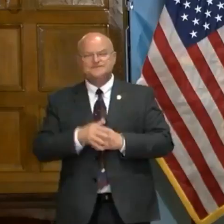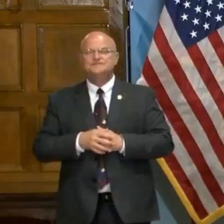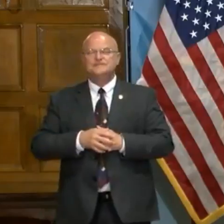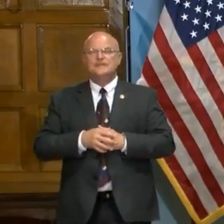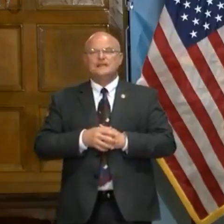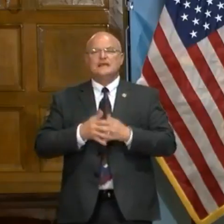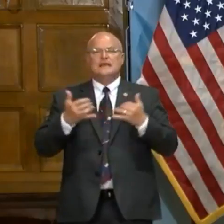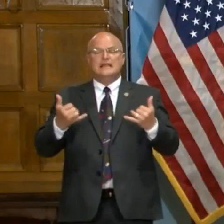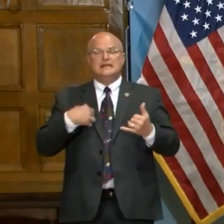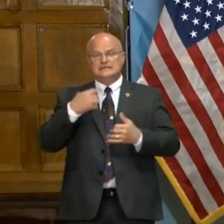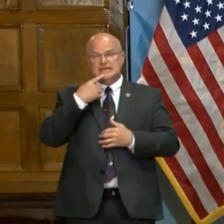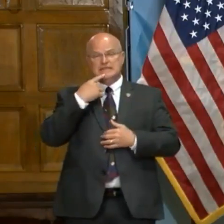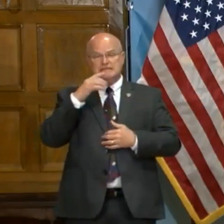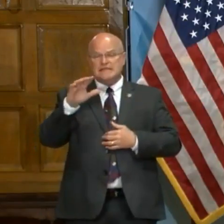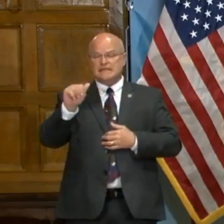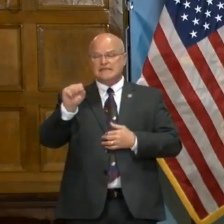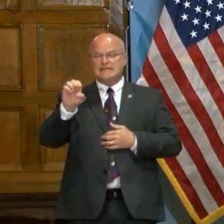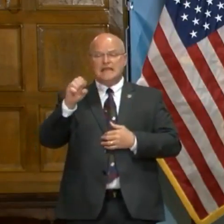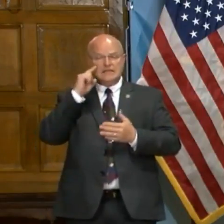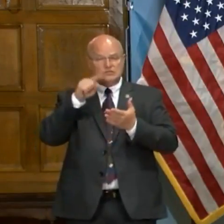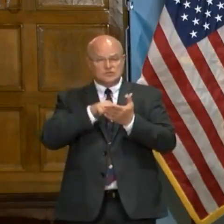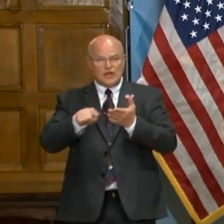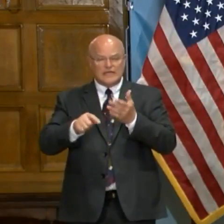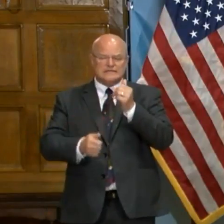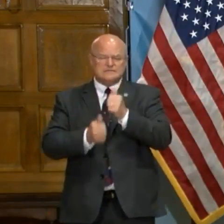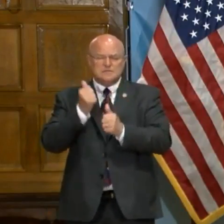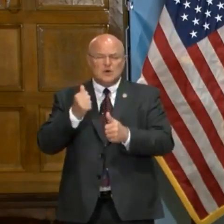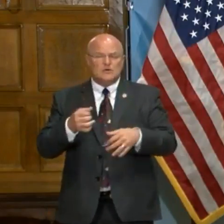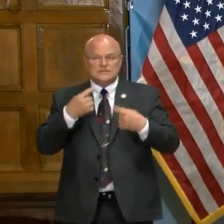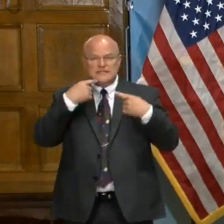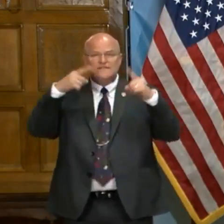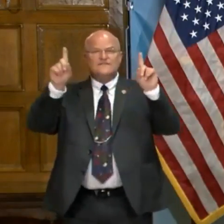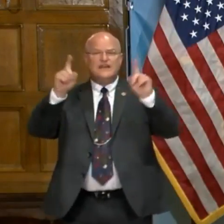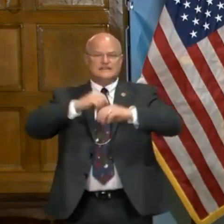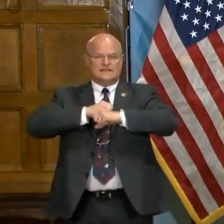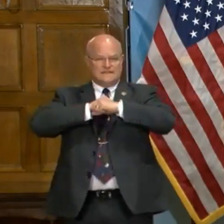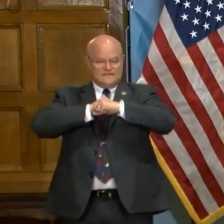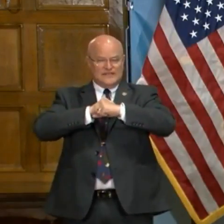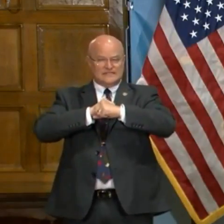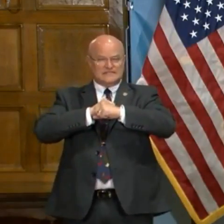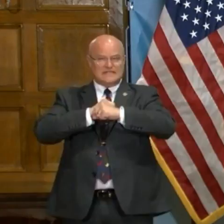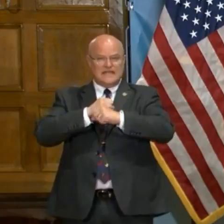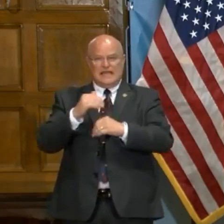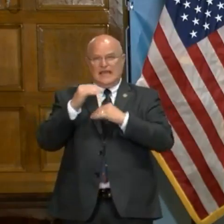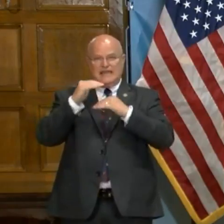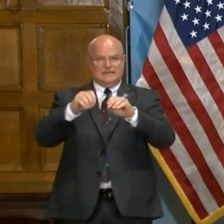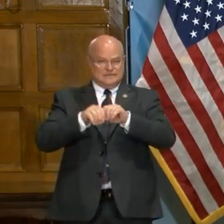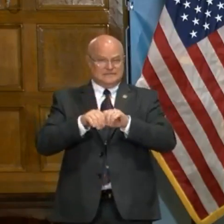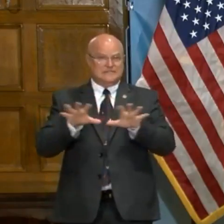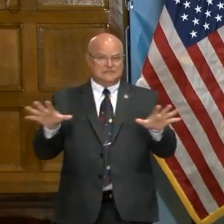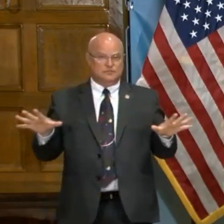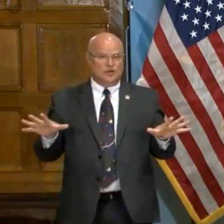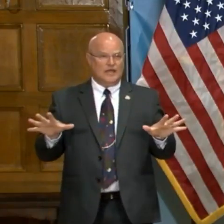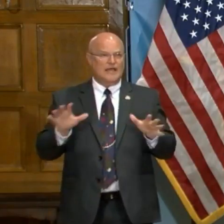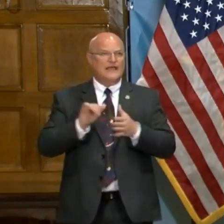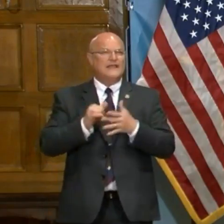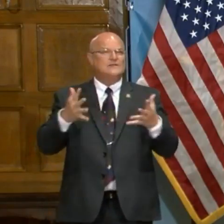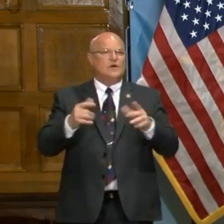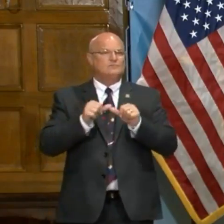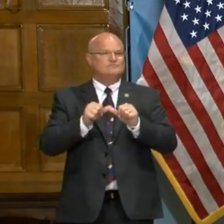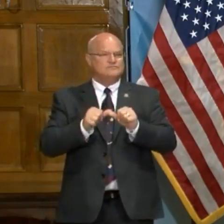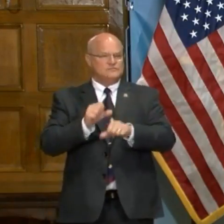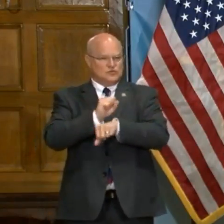with that, as I said, case tracking is our most effective defense and limits the spread, and that's what